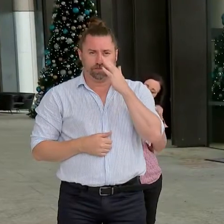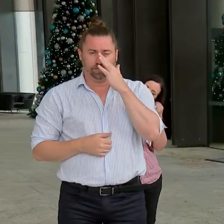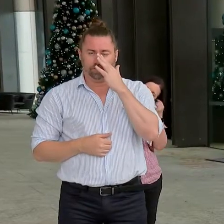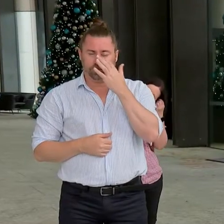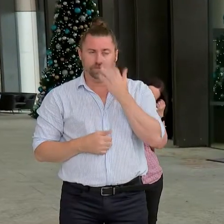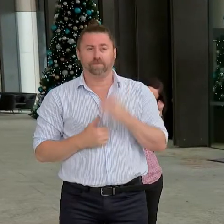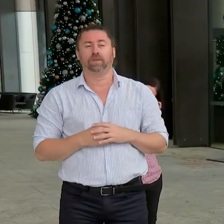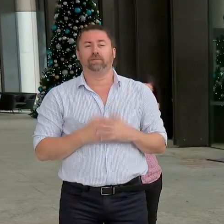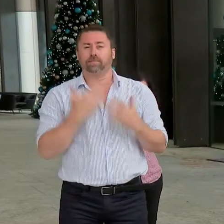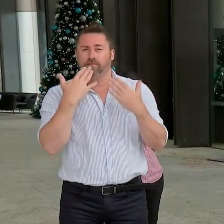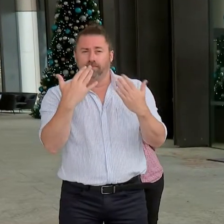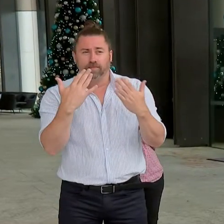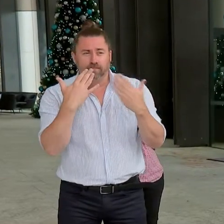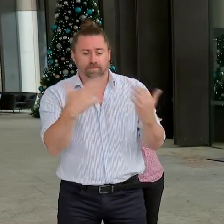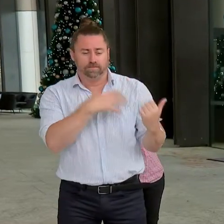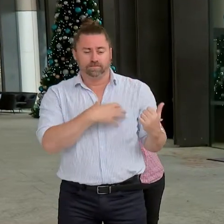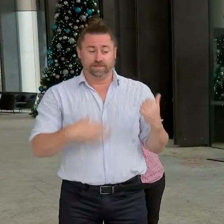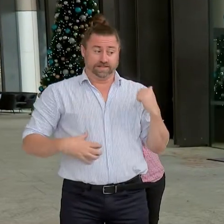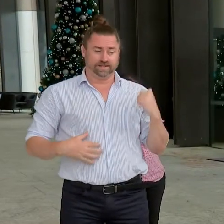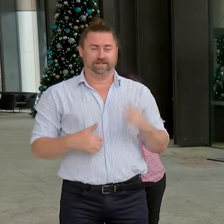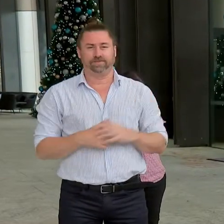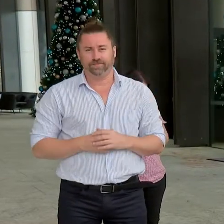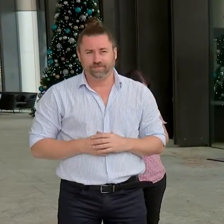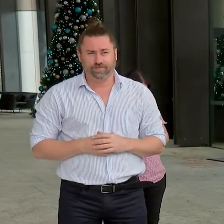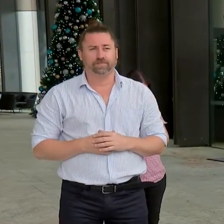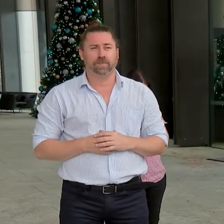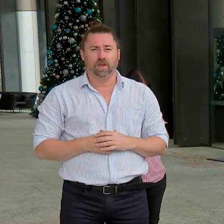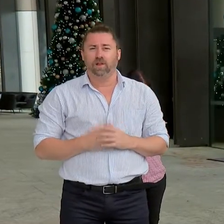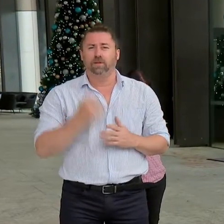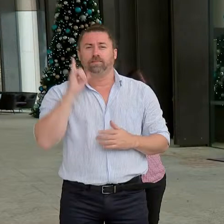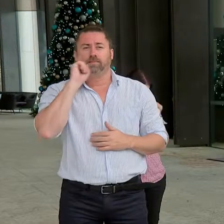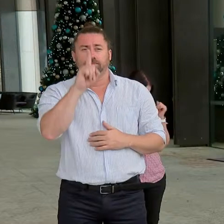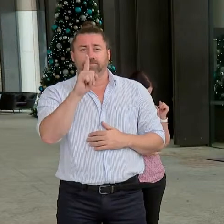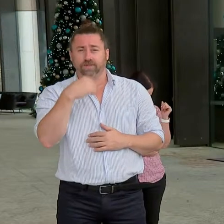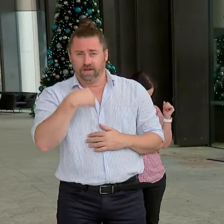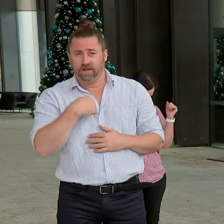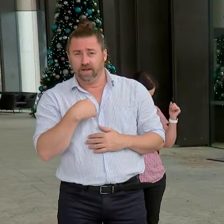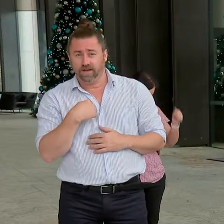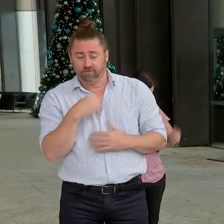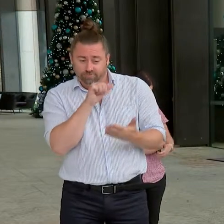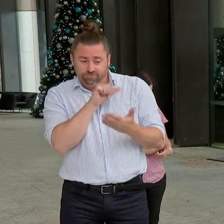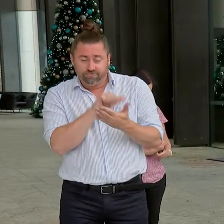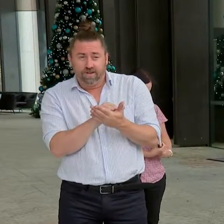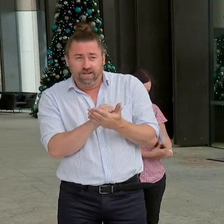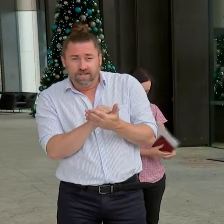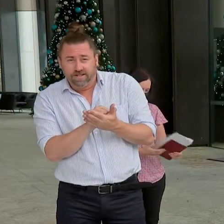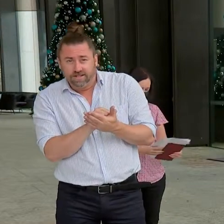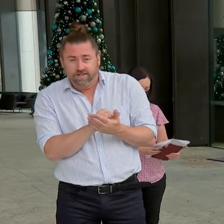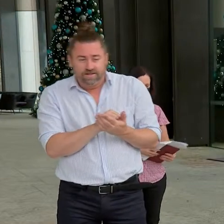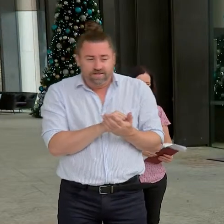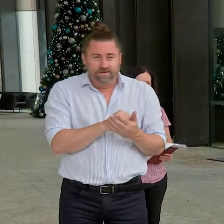Thank you very much, Minister. In the last 24 hours, we have